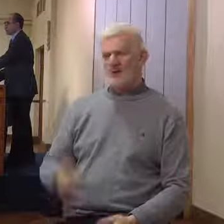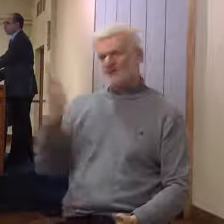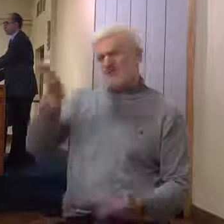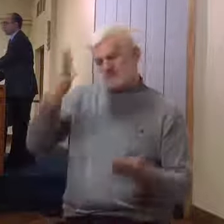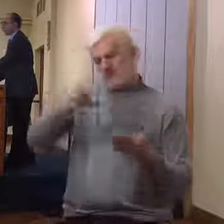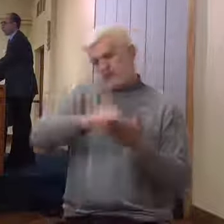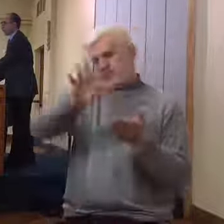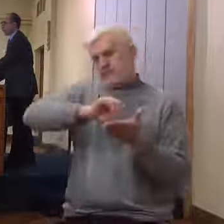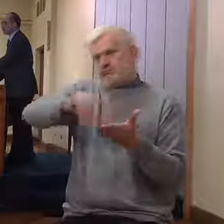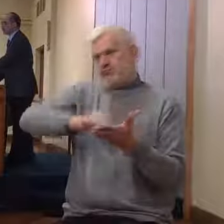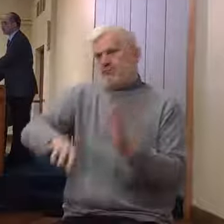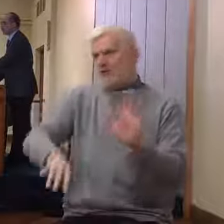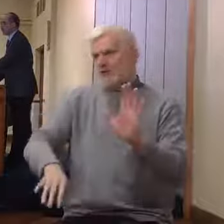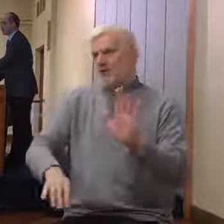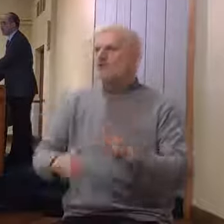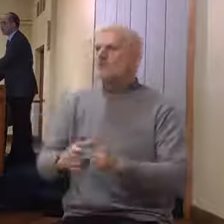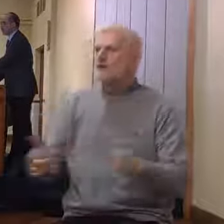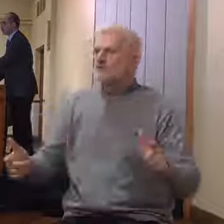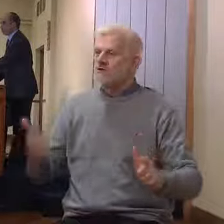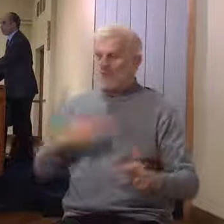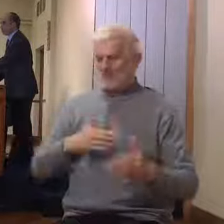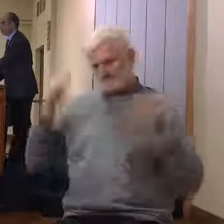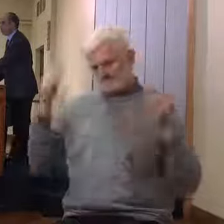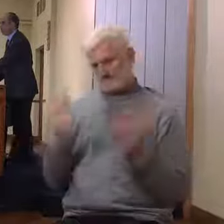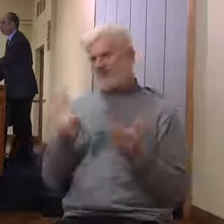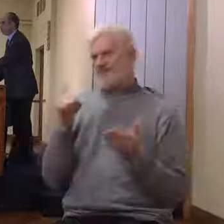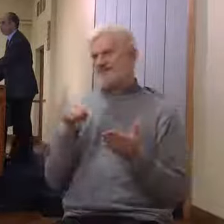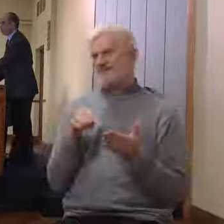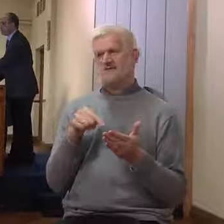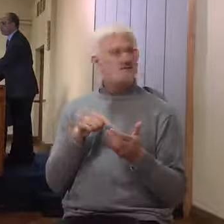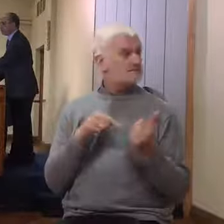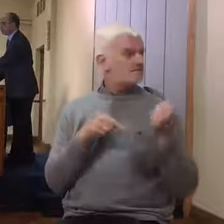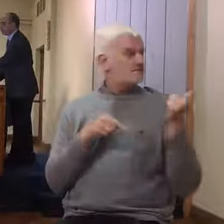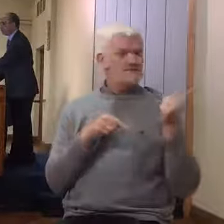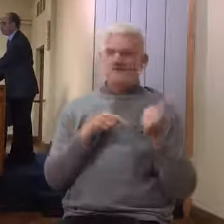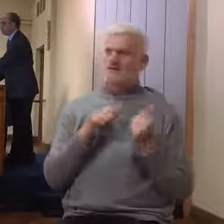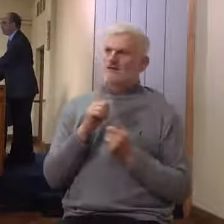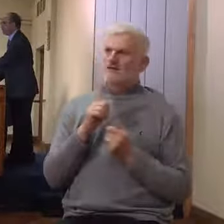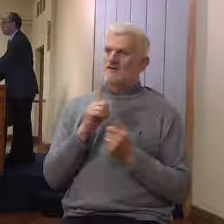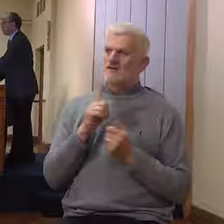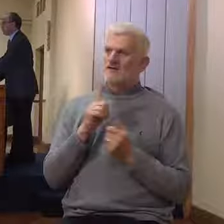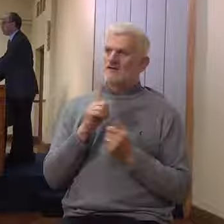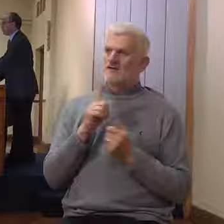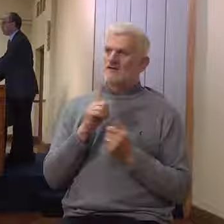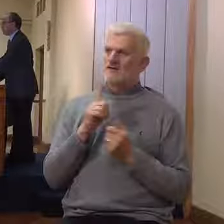myself to what Peter has to tell us, because remember, Peter, like Paul,